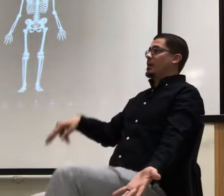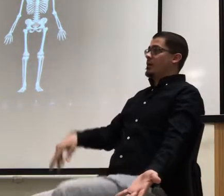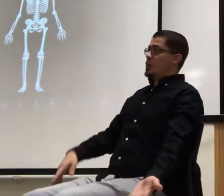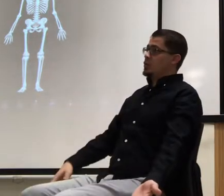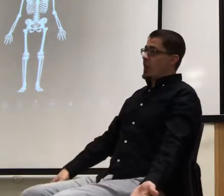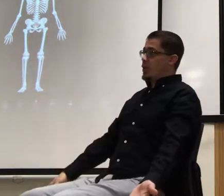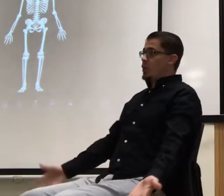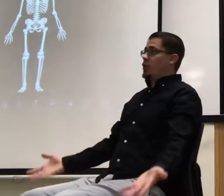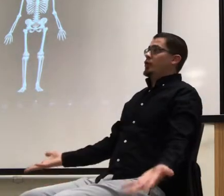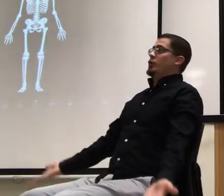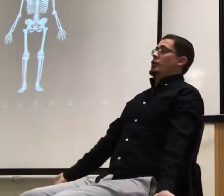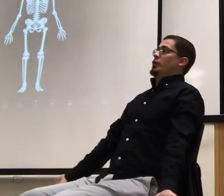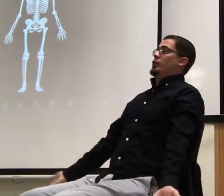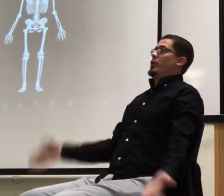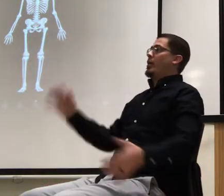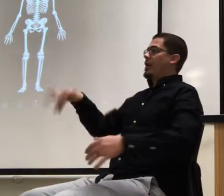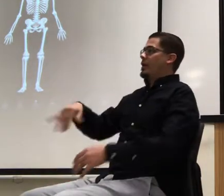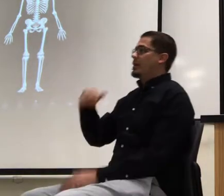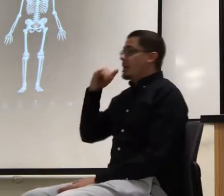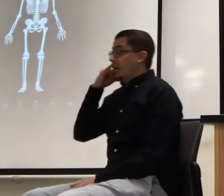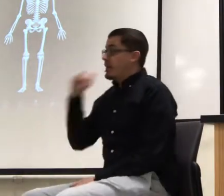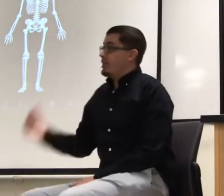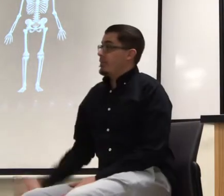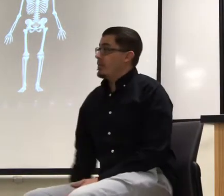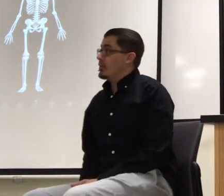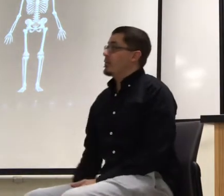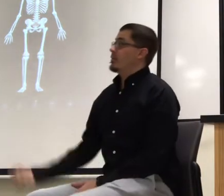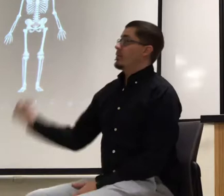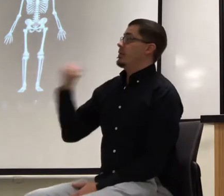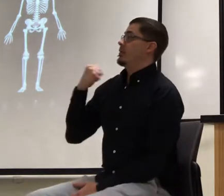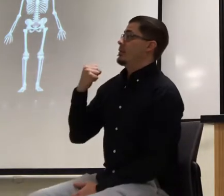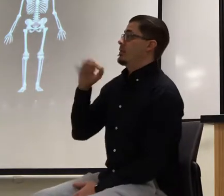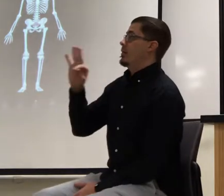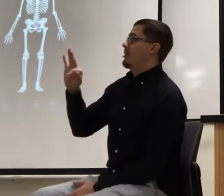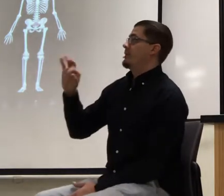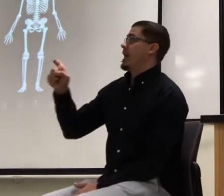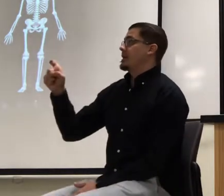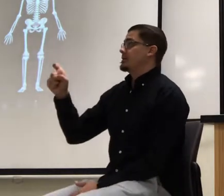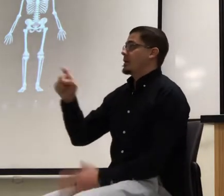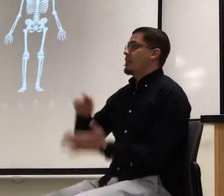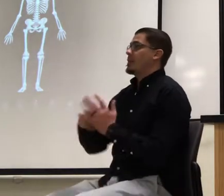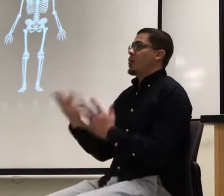together, okay? So if you flex elbow, you should know what flex means.